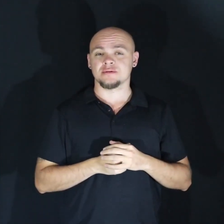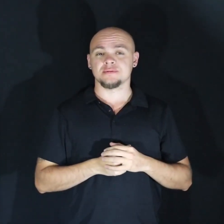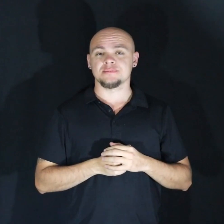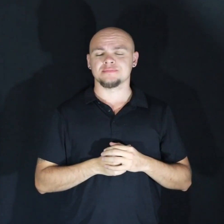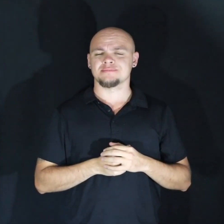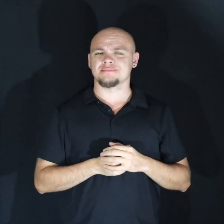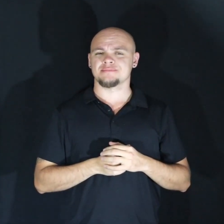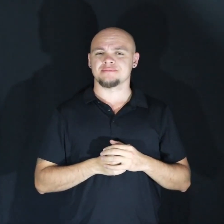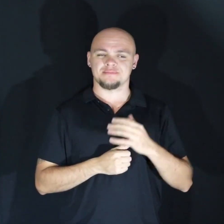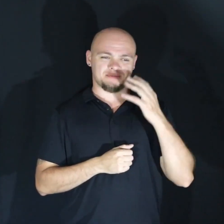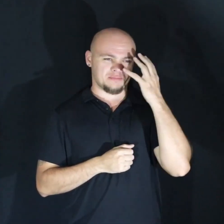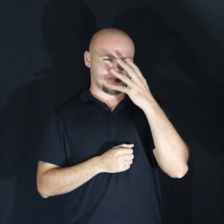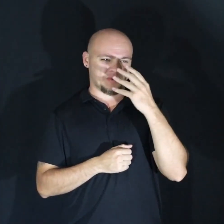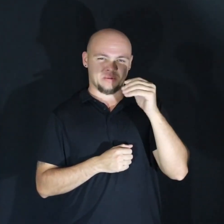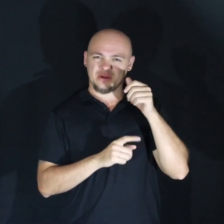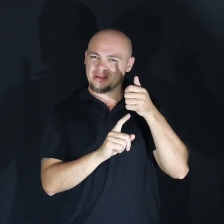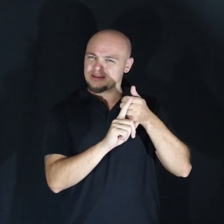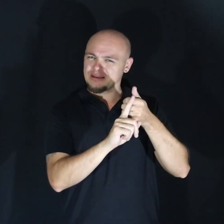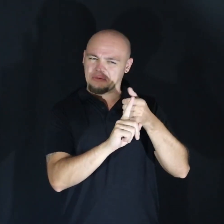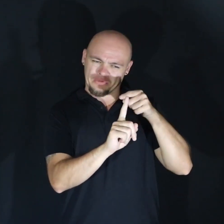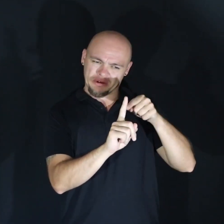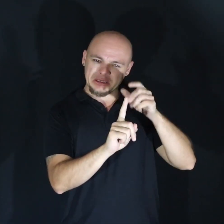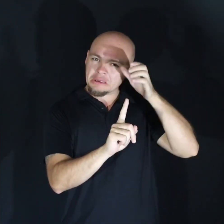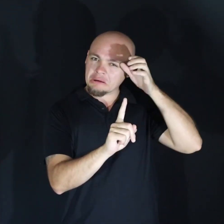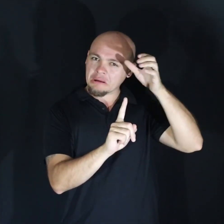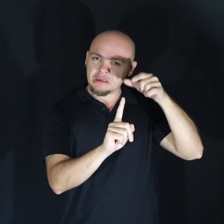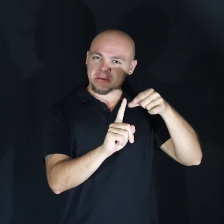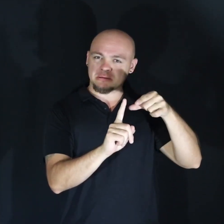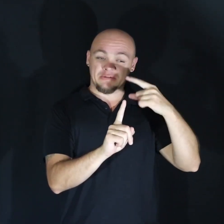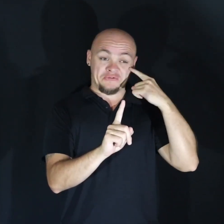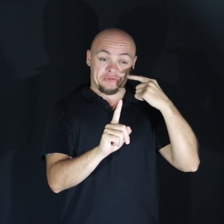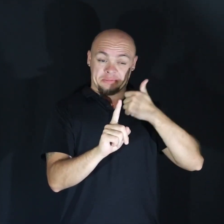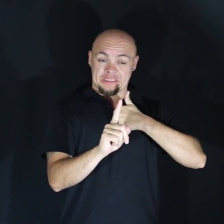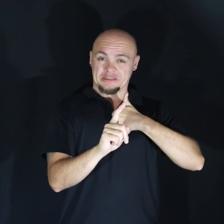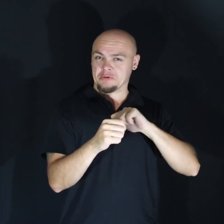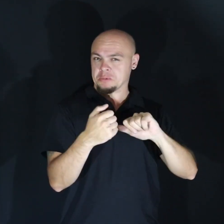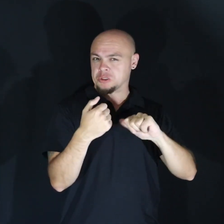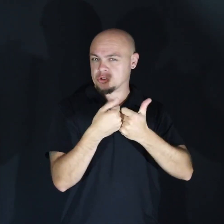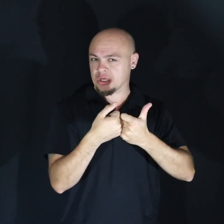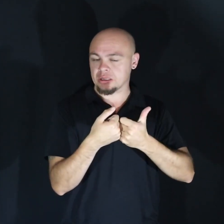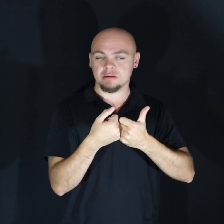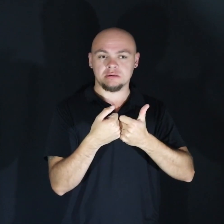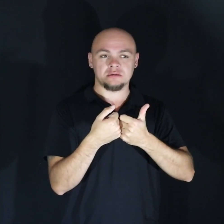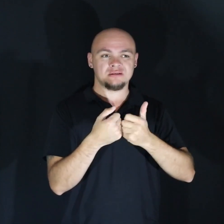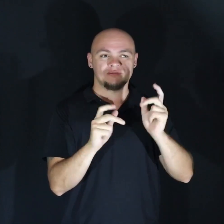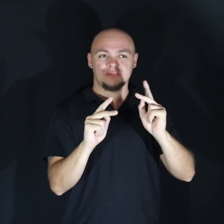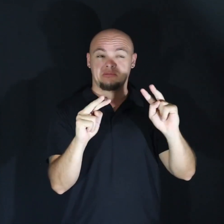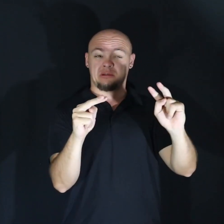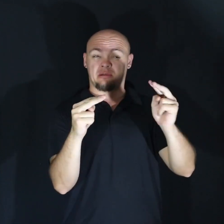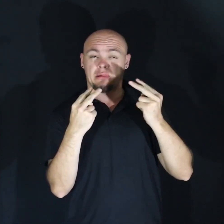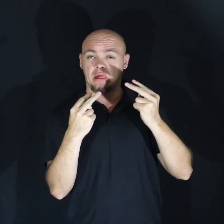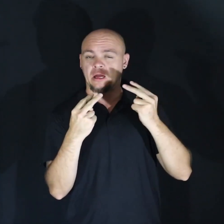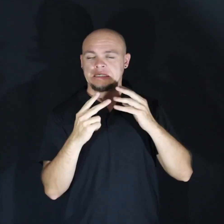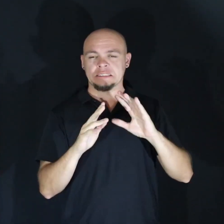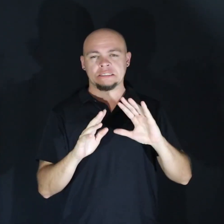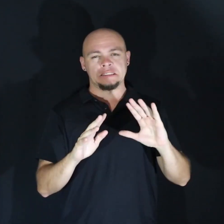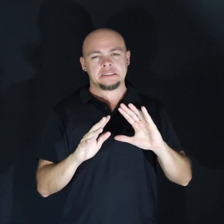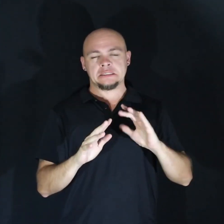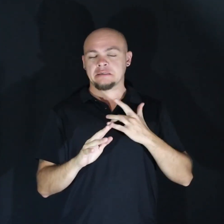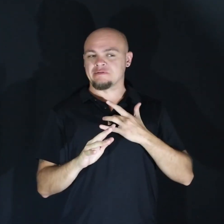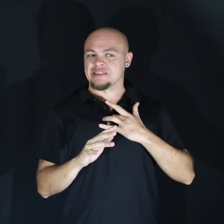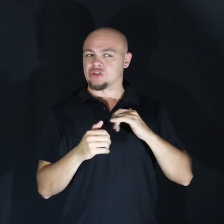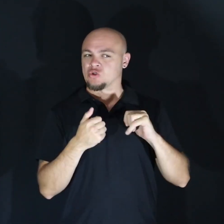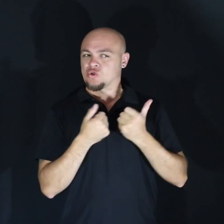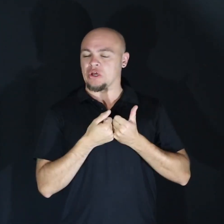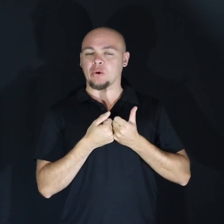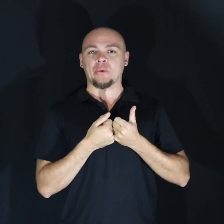The concept of beauty has always been a challenge for me. The idea of being seen at all has been a challenge for me.